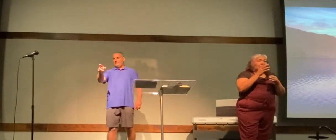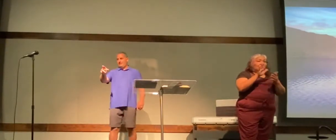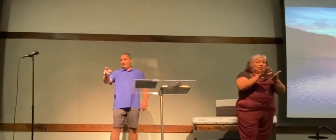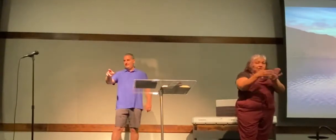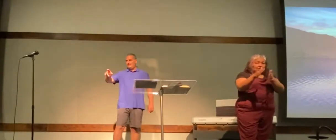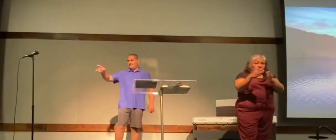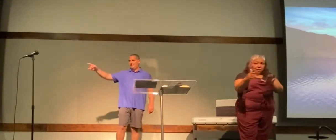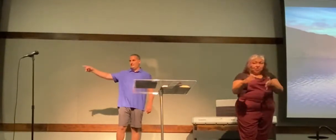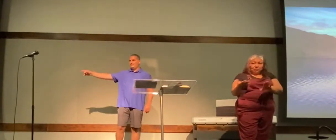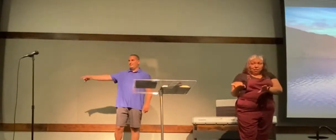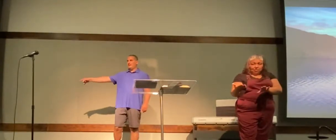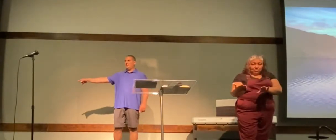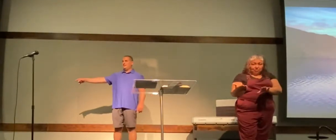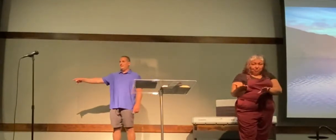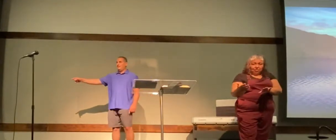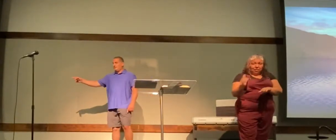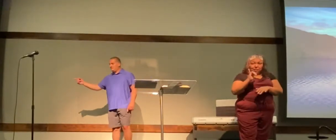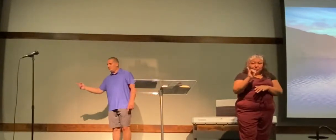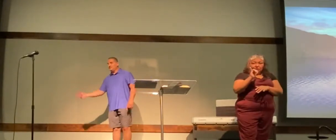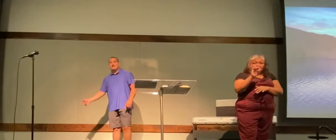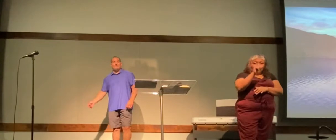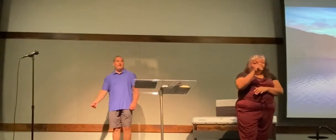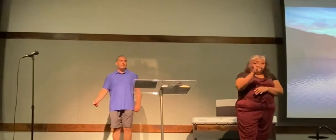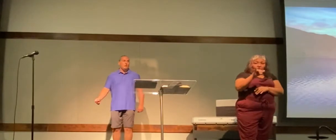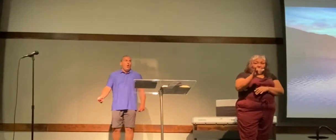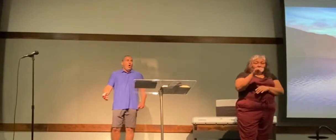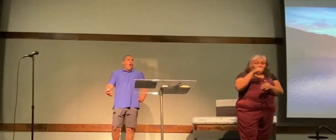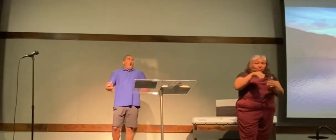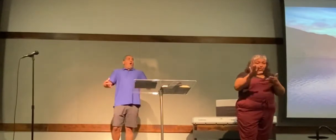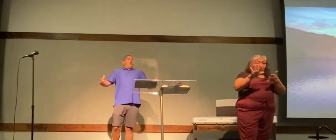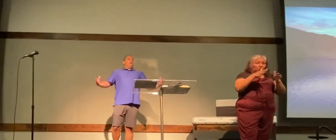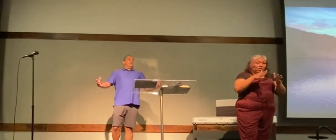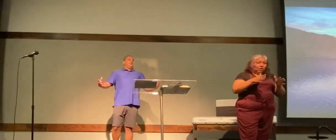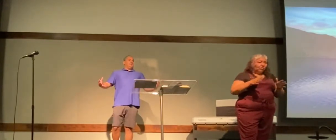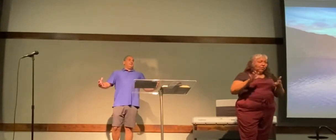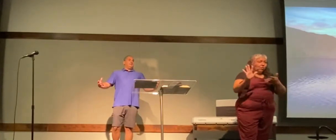like Avery in my truck, these winds came in,